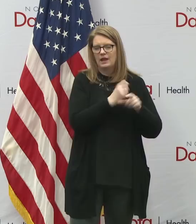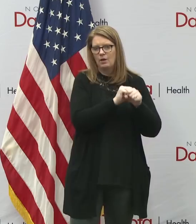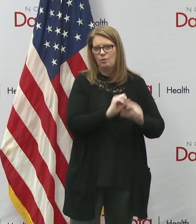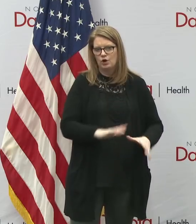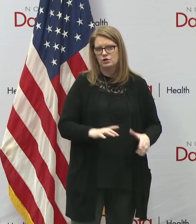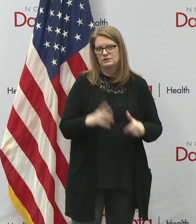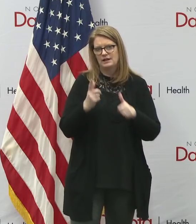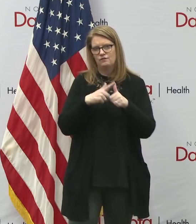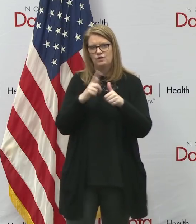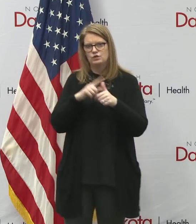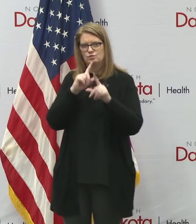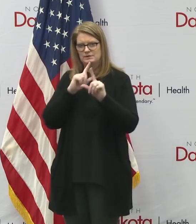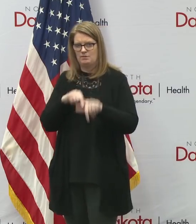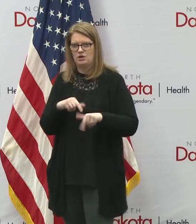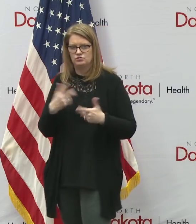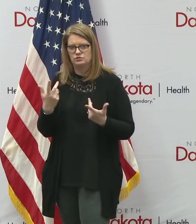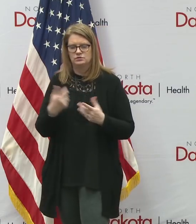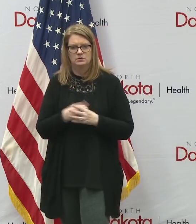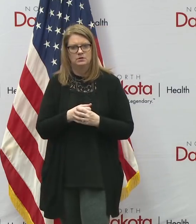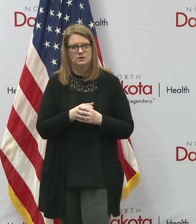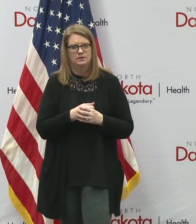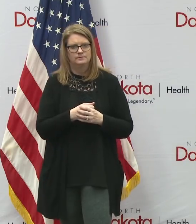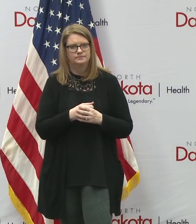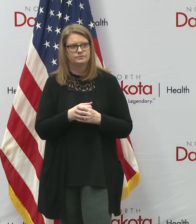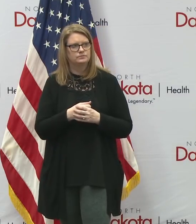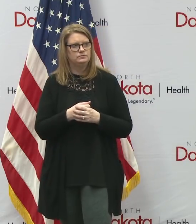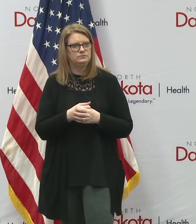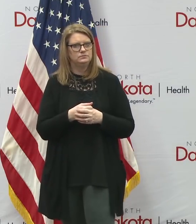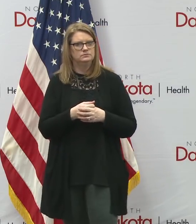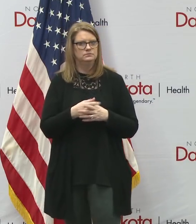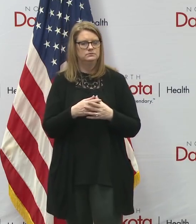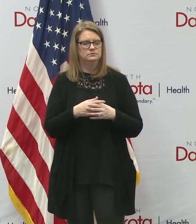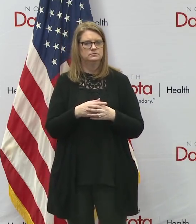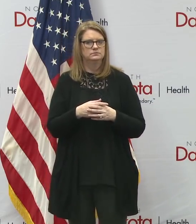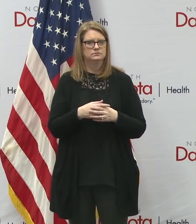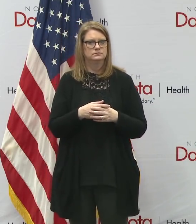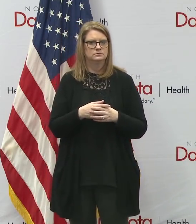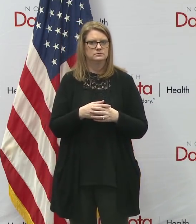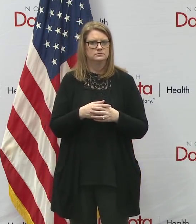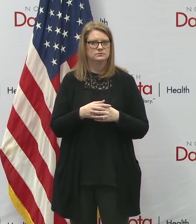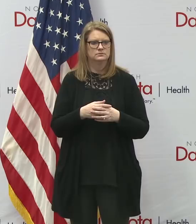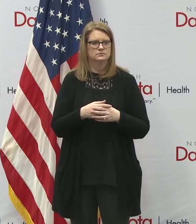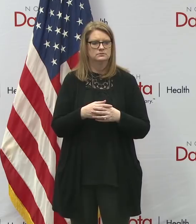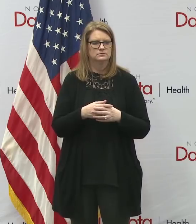first responders if the traditional healthcare,